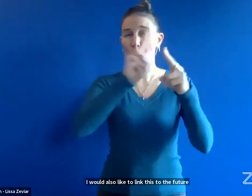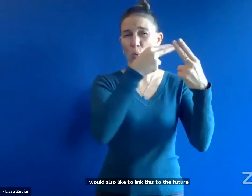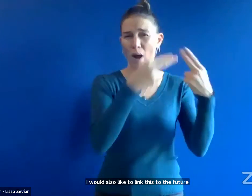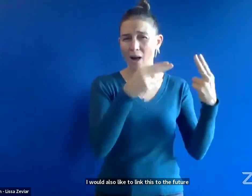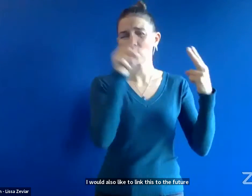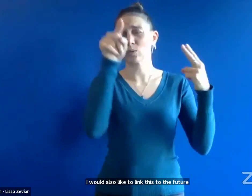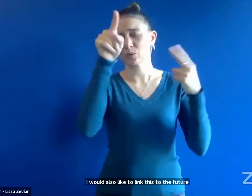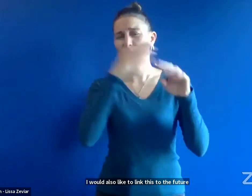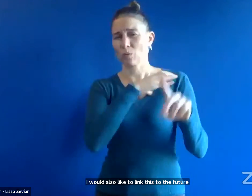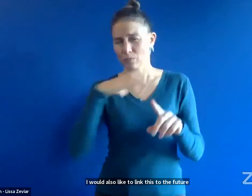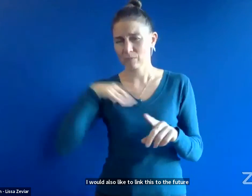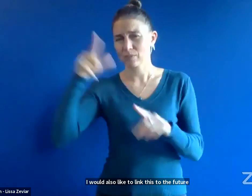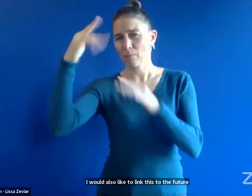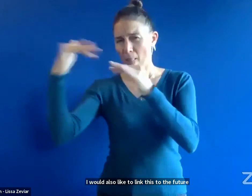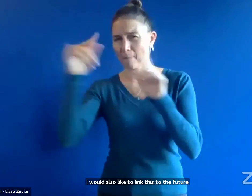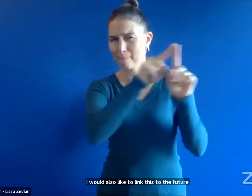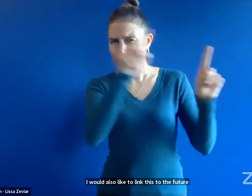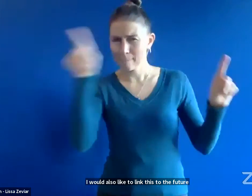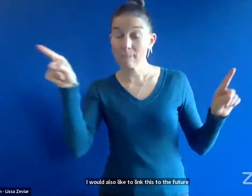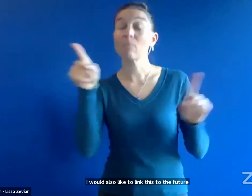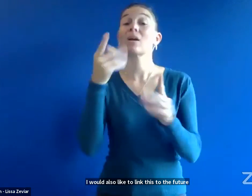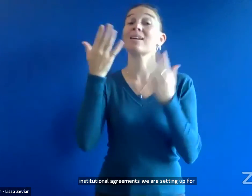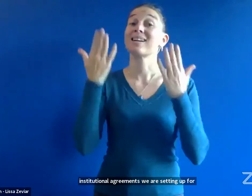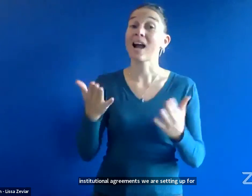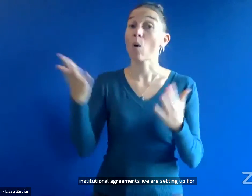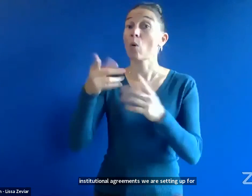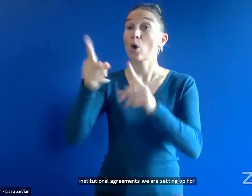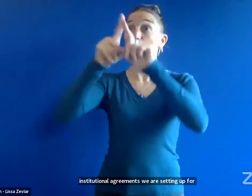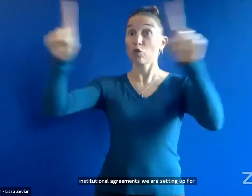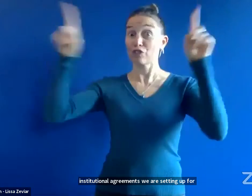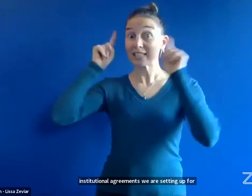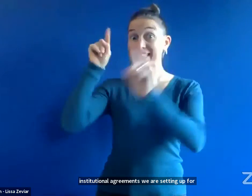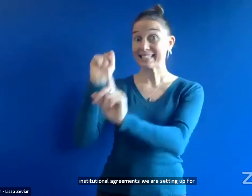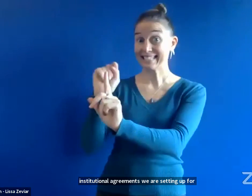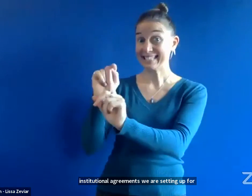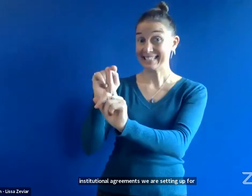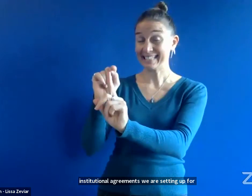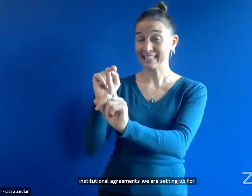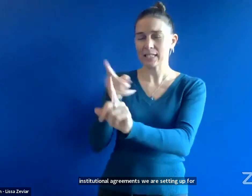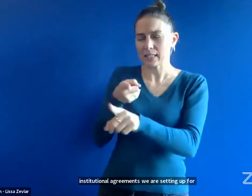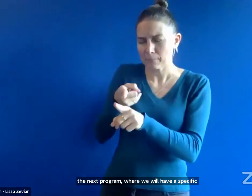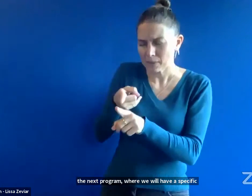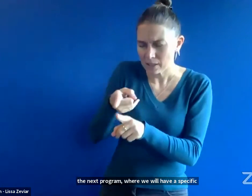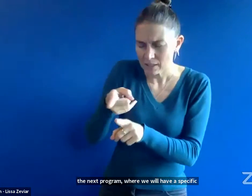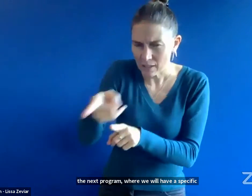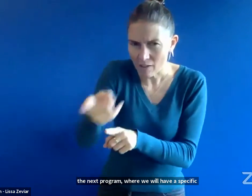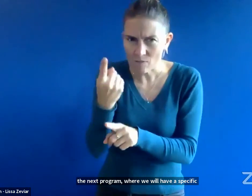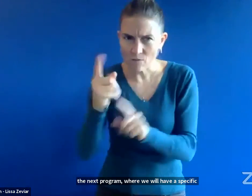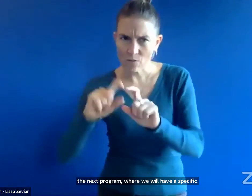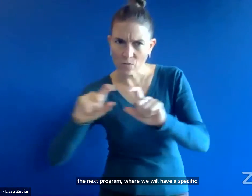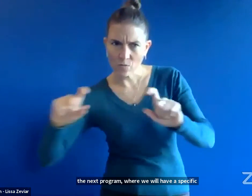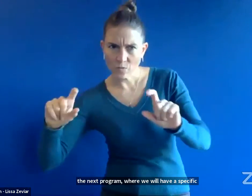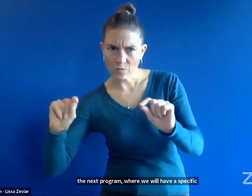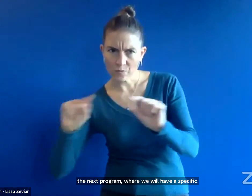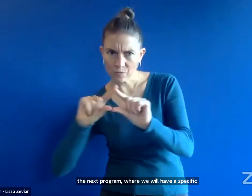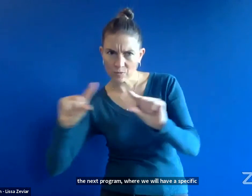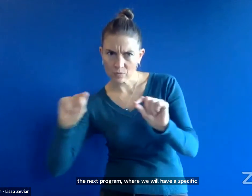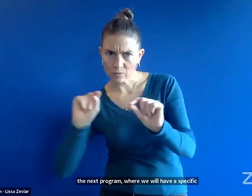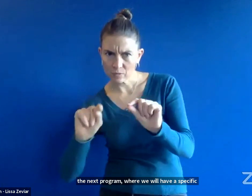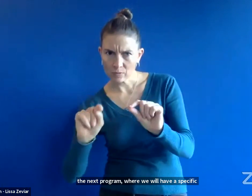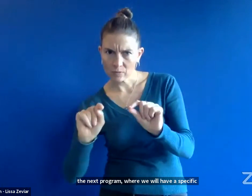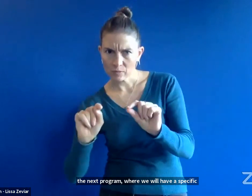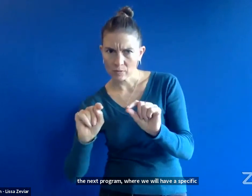a specific dedicated field for universities to inform and to indicate whether they have